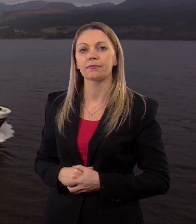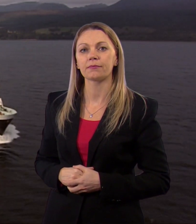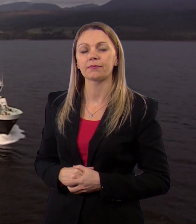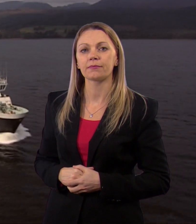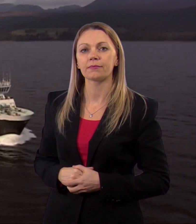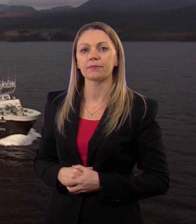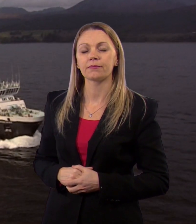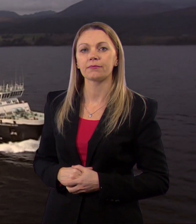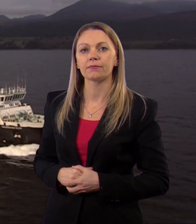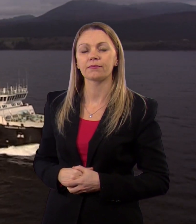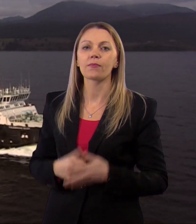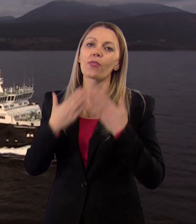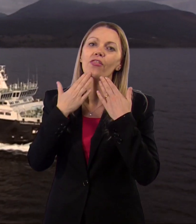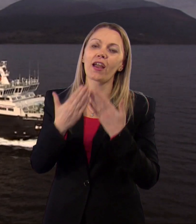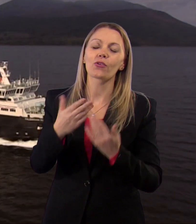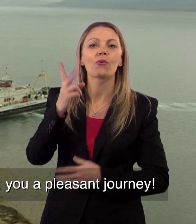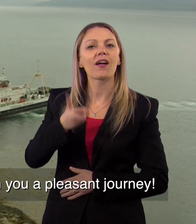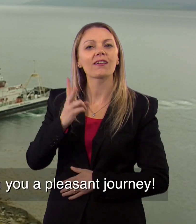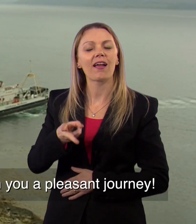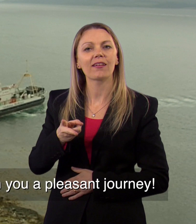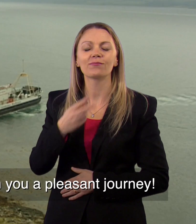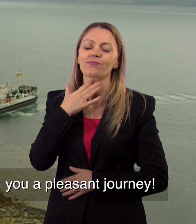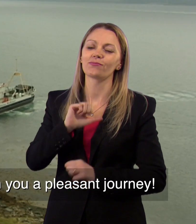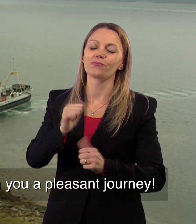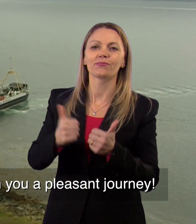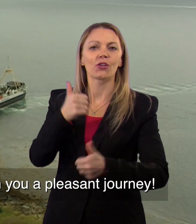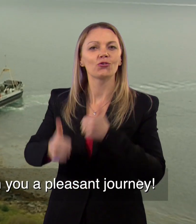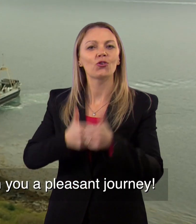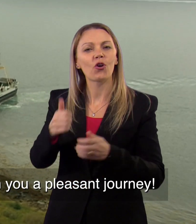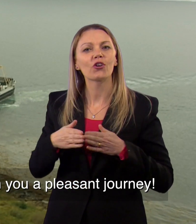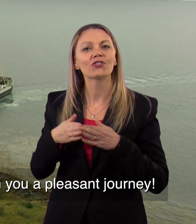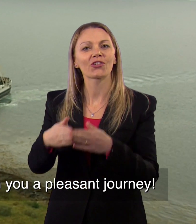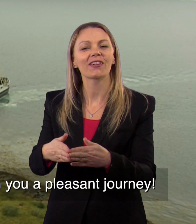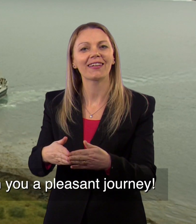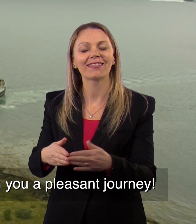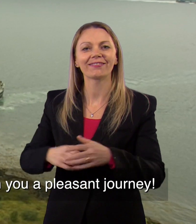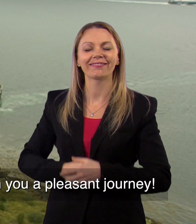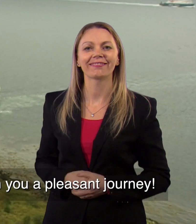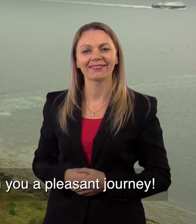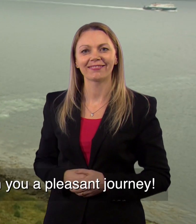Thank you, and once again, we wish you a pleasant journey.